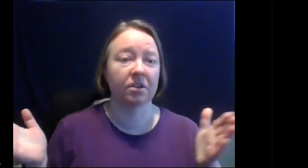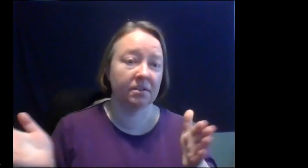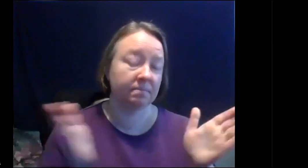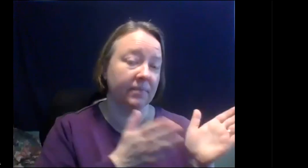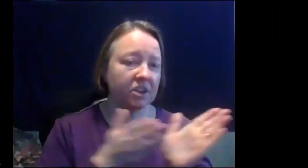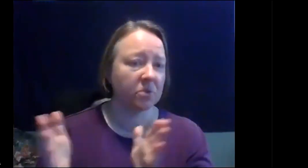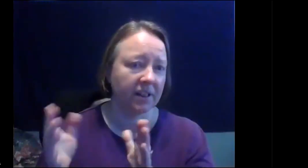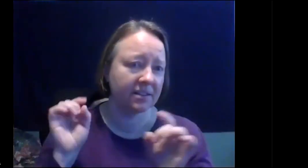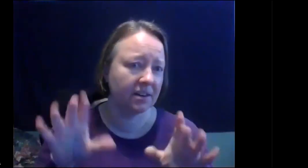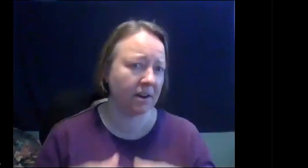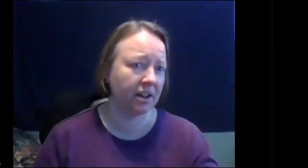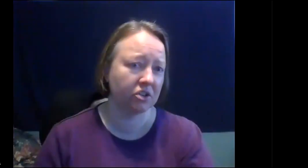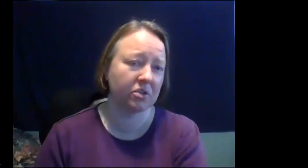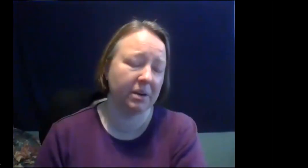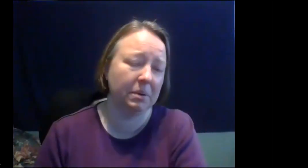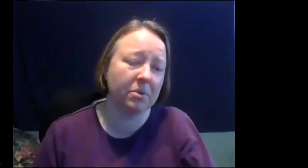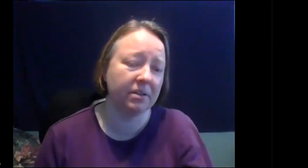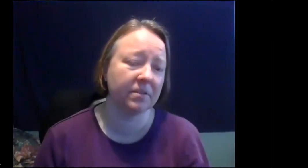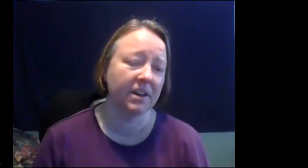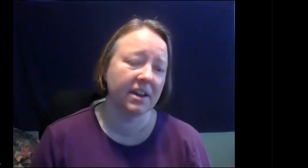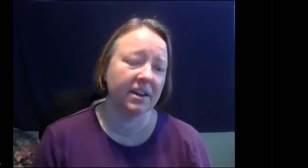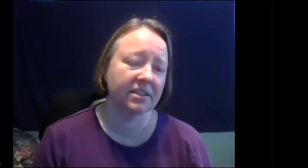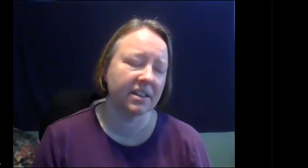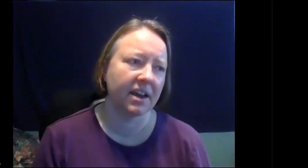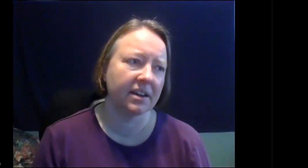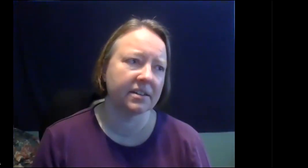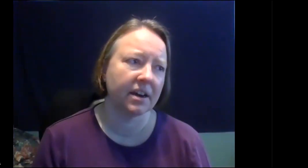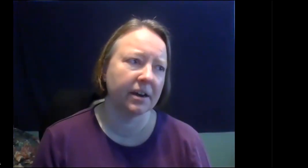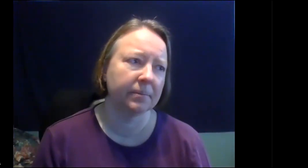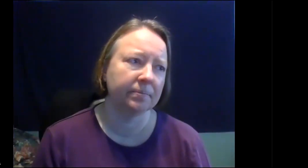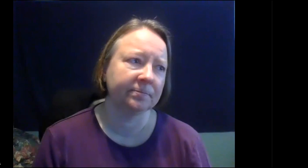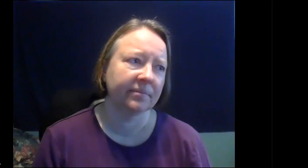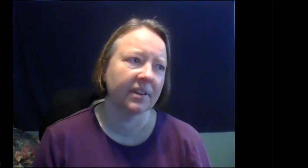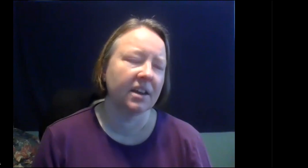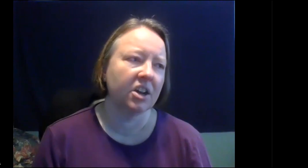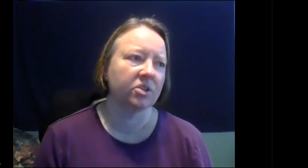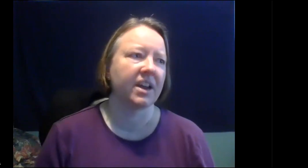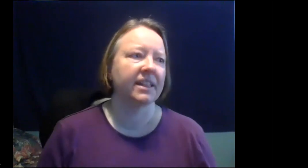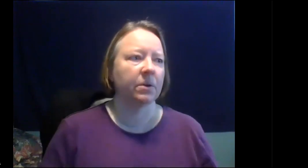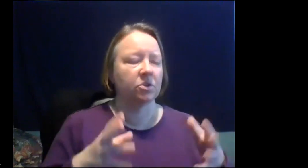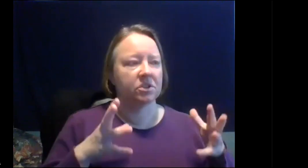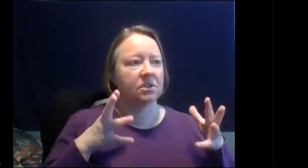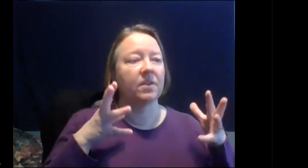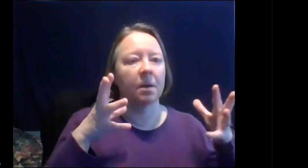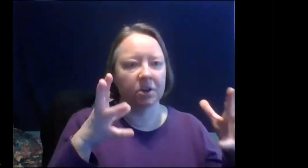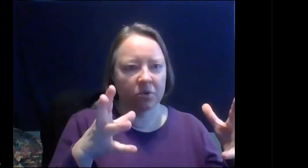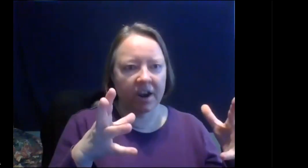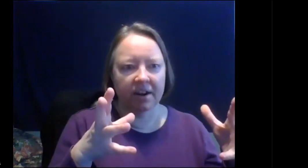Another history lesson, and I'll just try to be brief, is that sign language was developed and